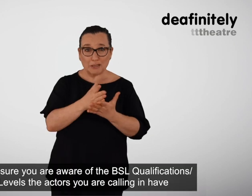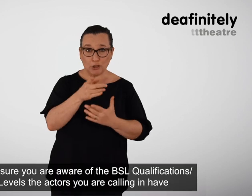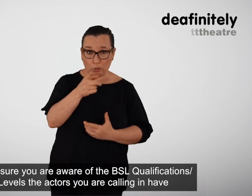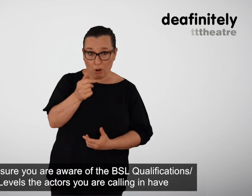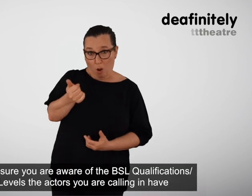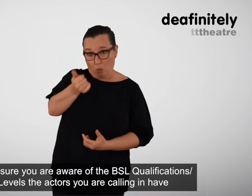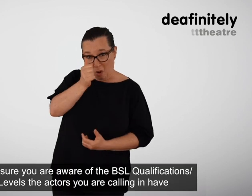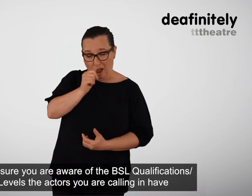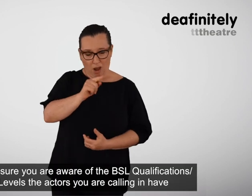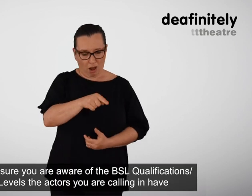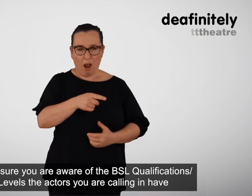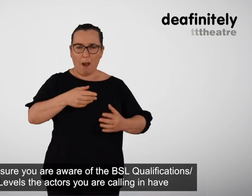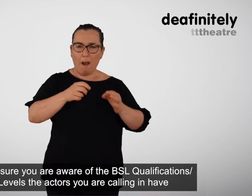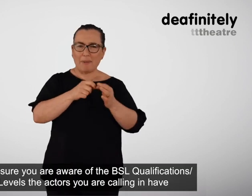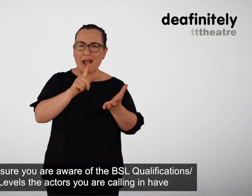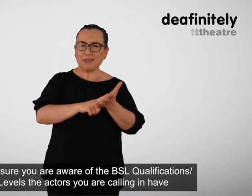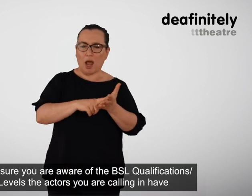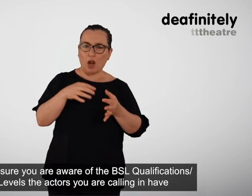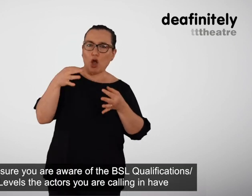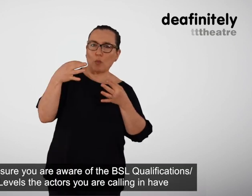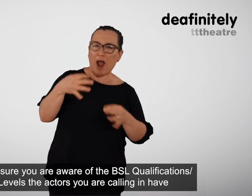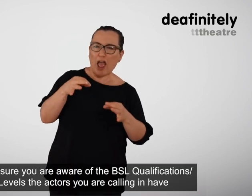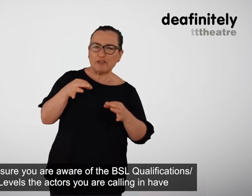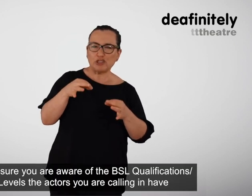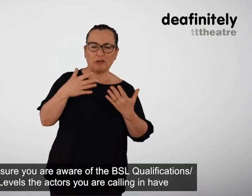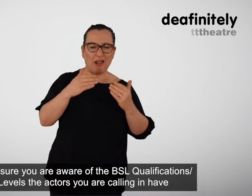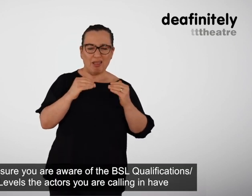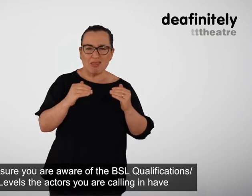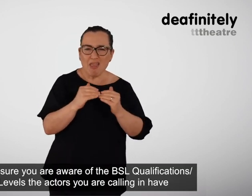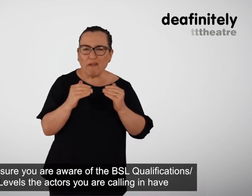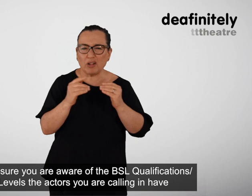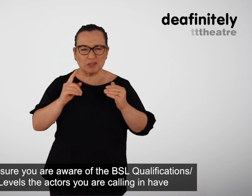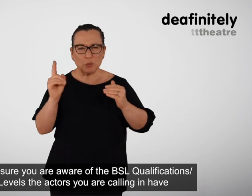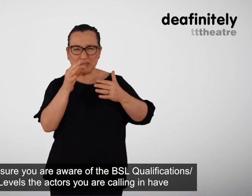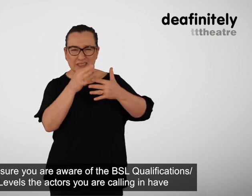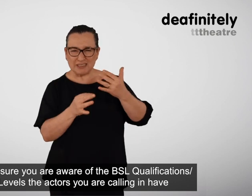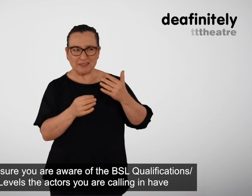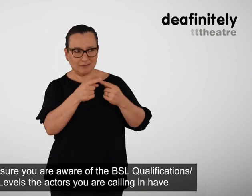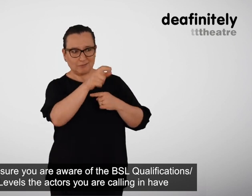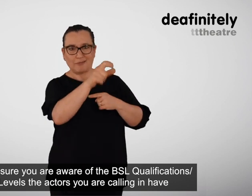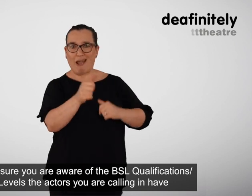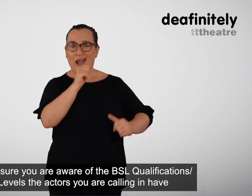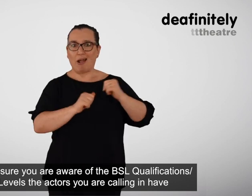Make sure you are aware of the BSL qualifications or levels the actors you are calling in